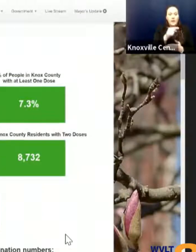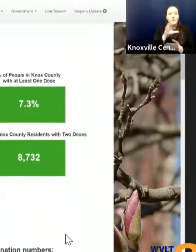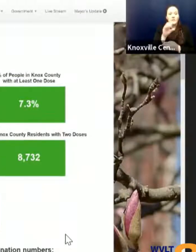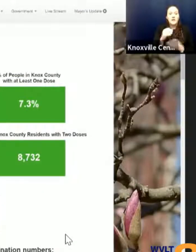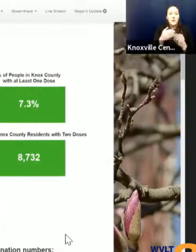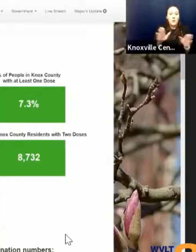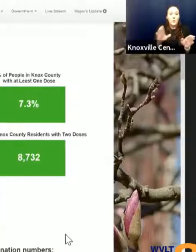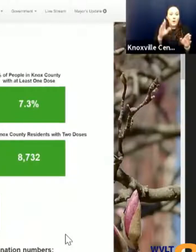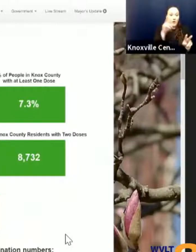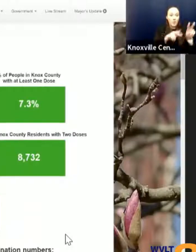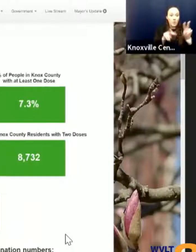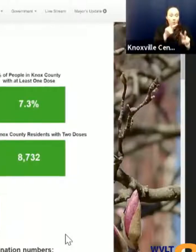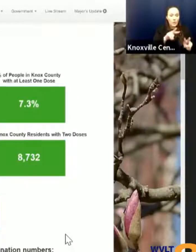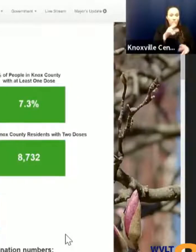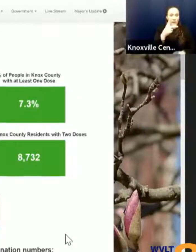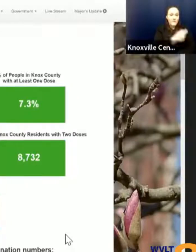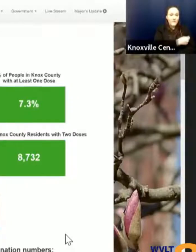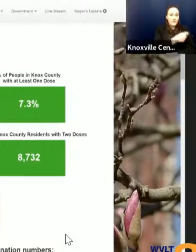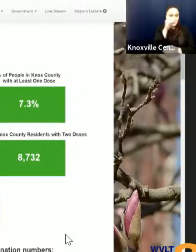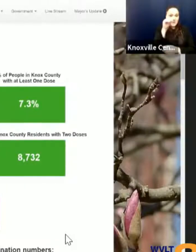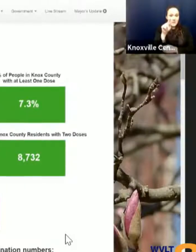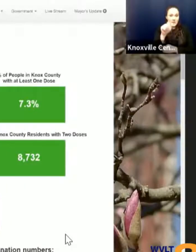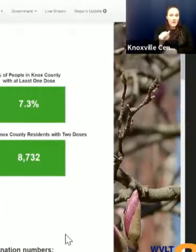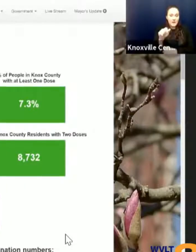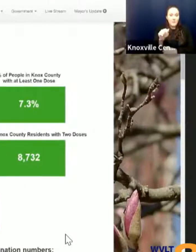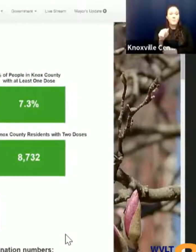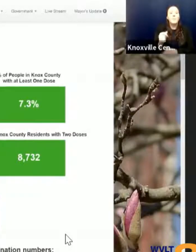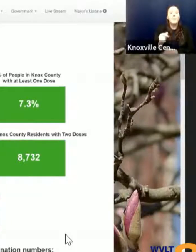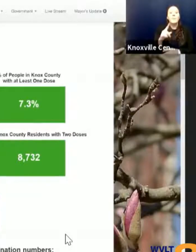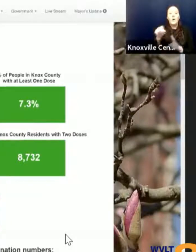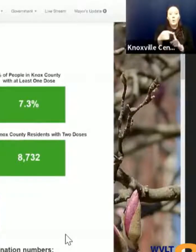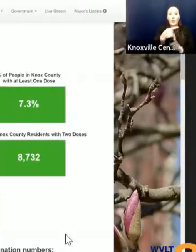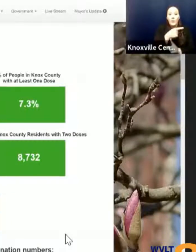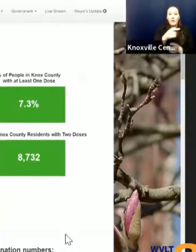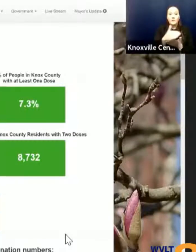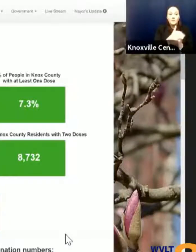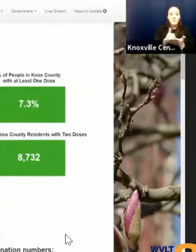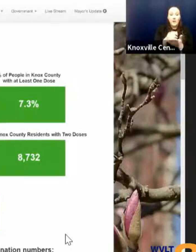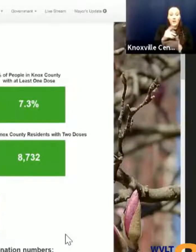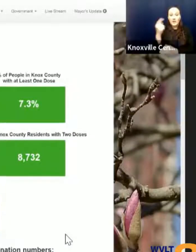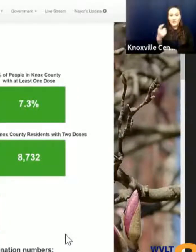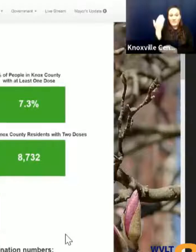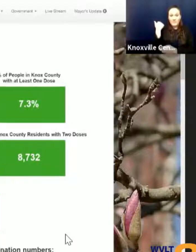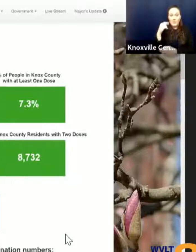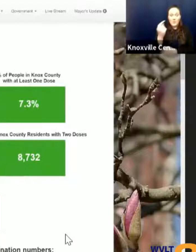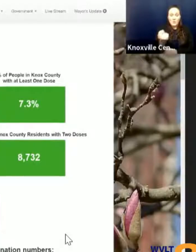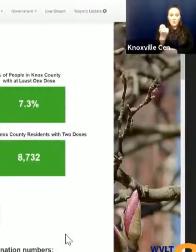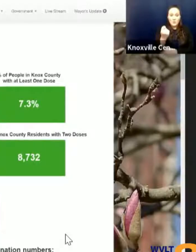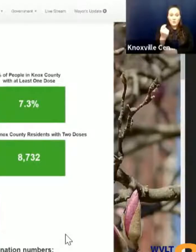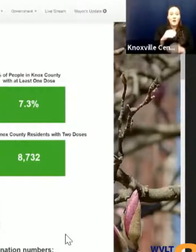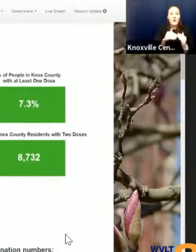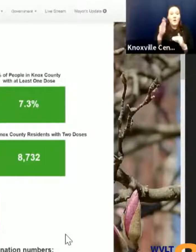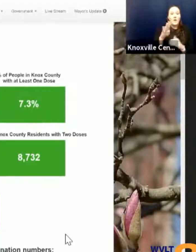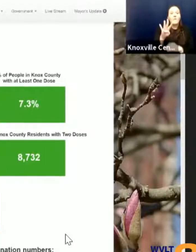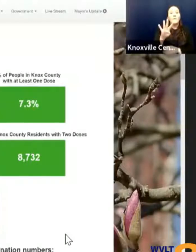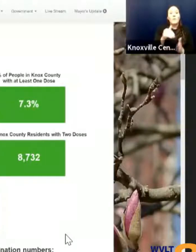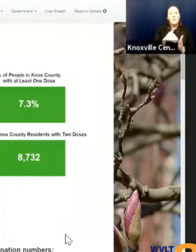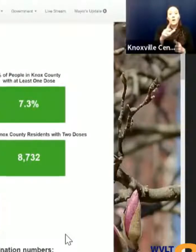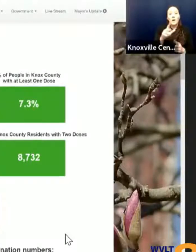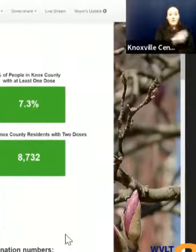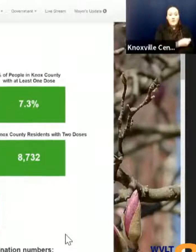vaccination data. As of Tuesday, when this data was pulled, more than 34,000 vaccinations have been reported in Knox County.